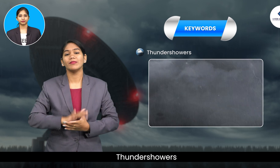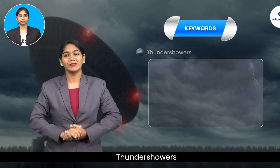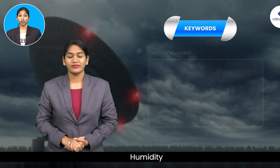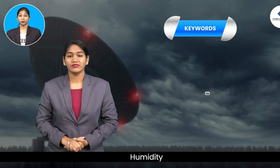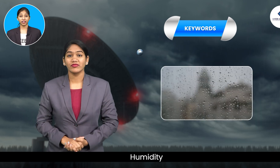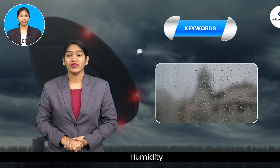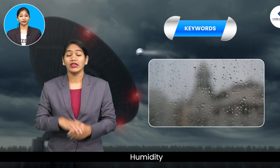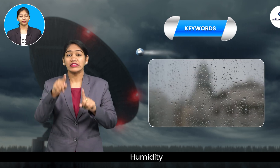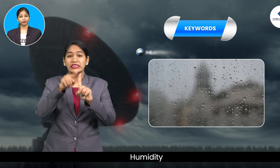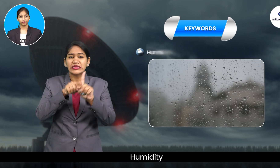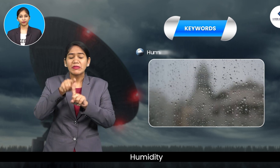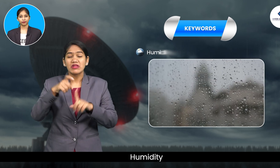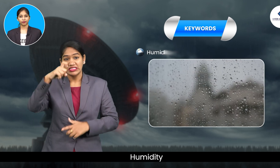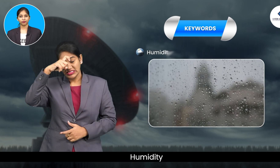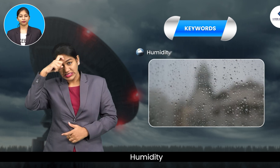Humidity